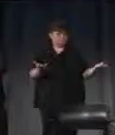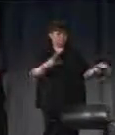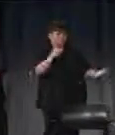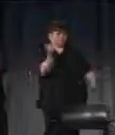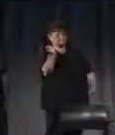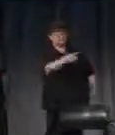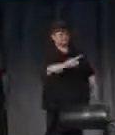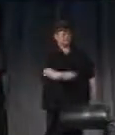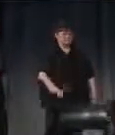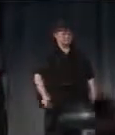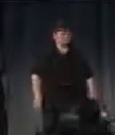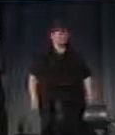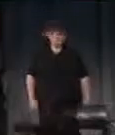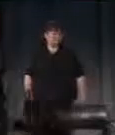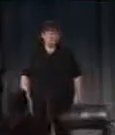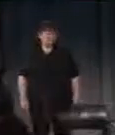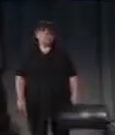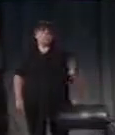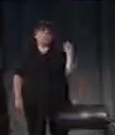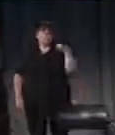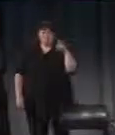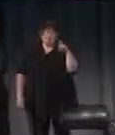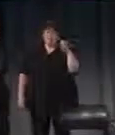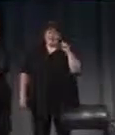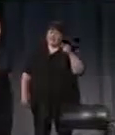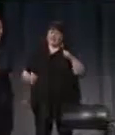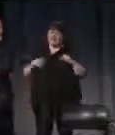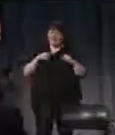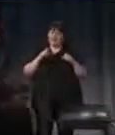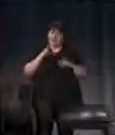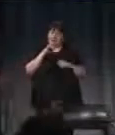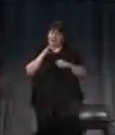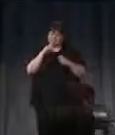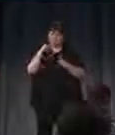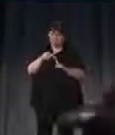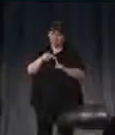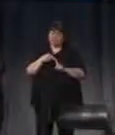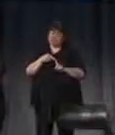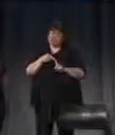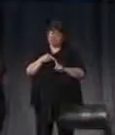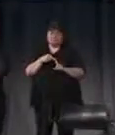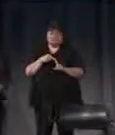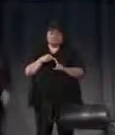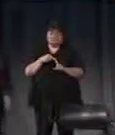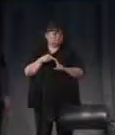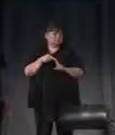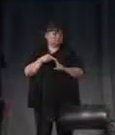my convoluted question. Sure, yeah, I can speak to that. I mean, there have been,